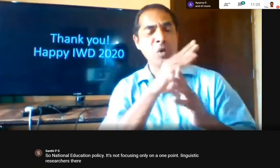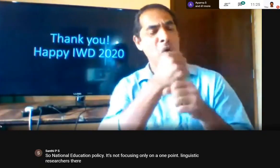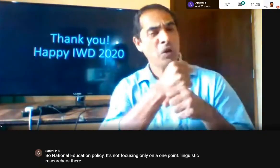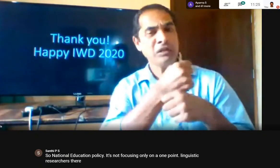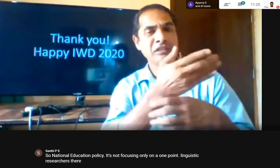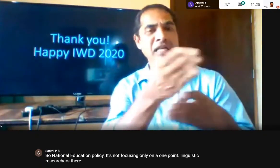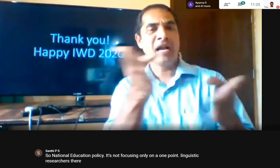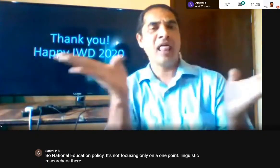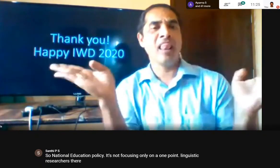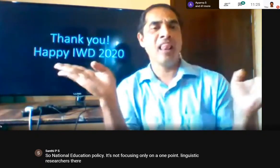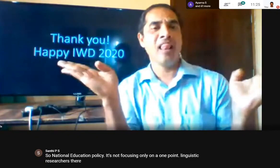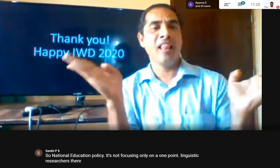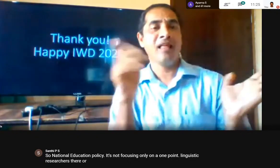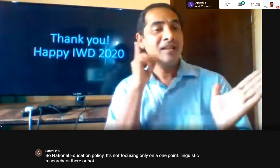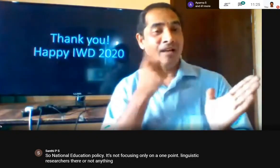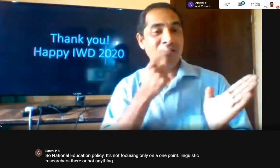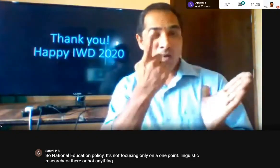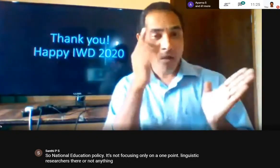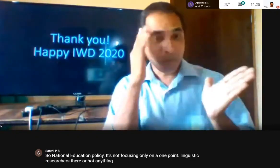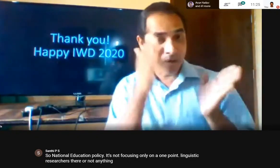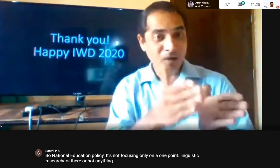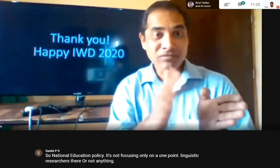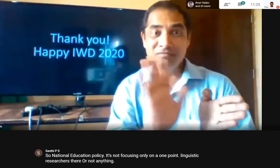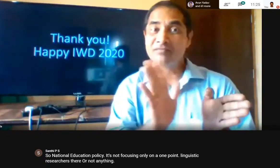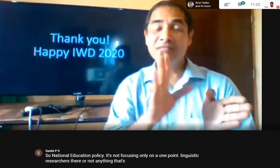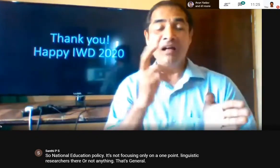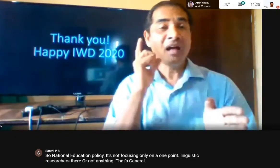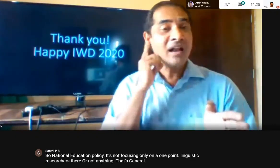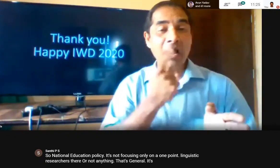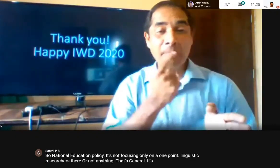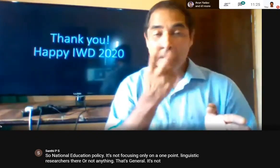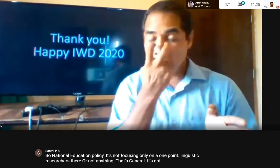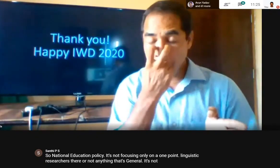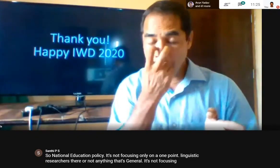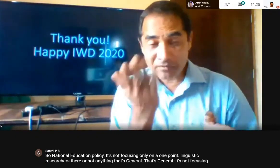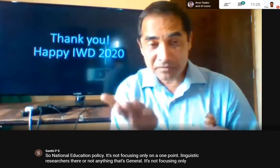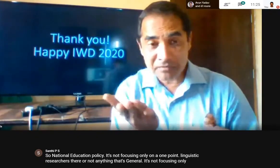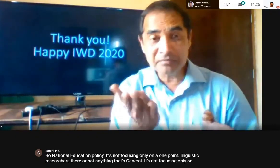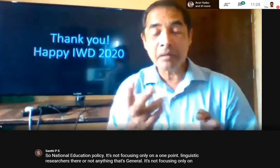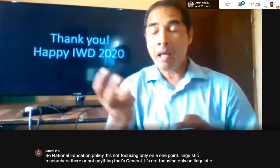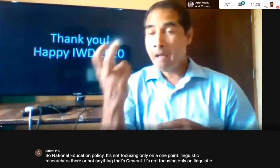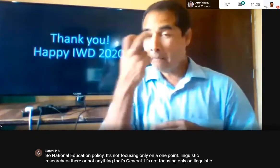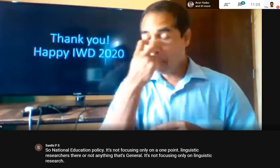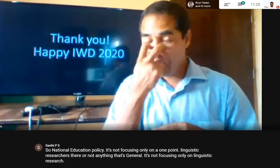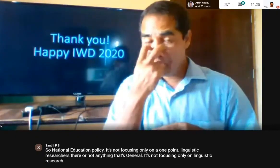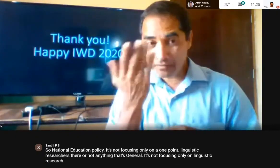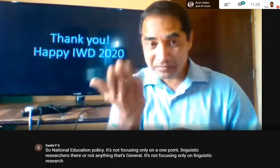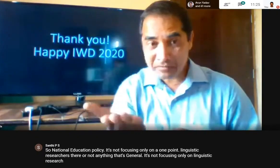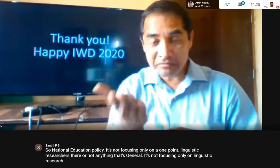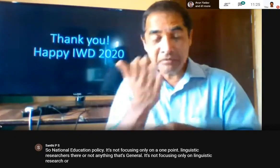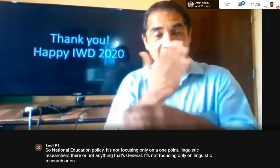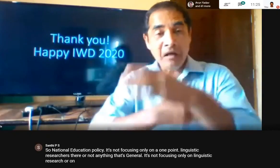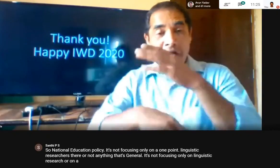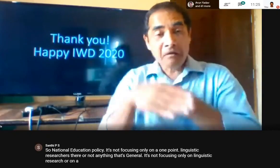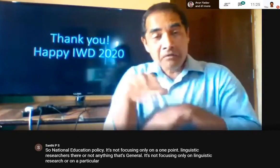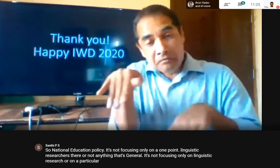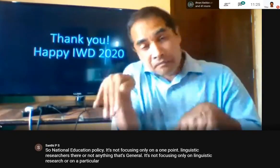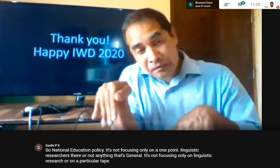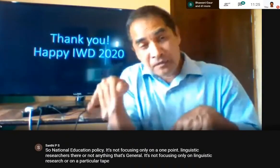or not anything. It's general. It's not focusing only on linguistic research or on a particular topic.